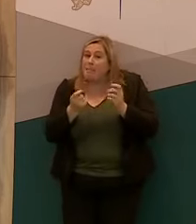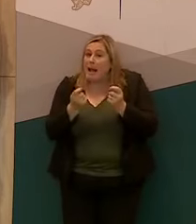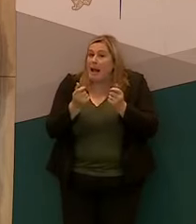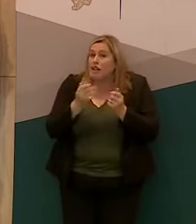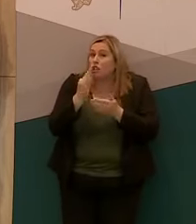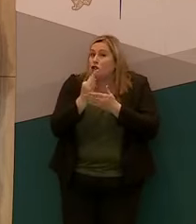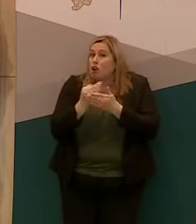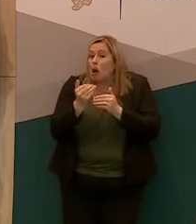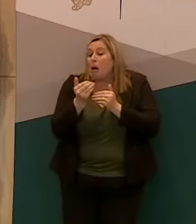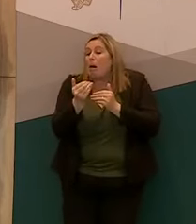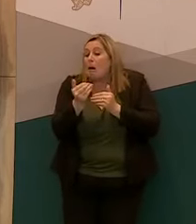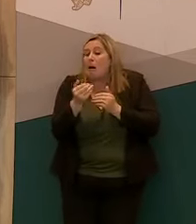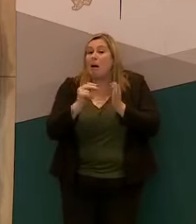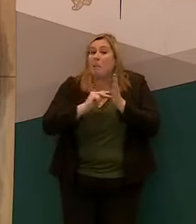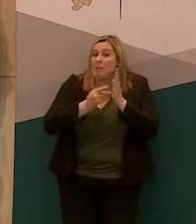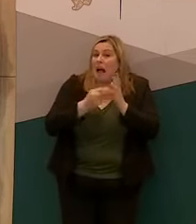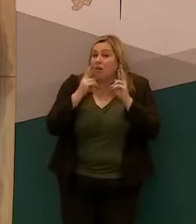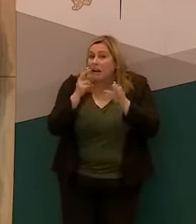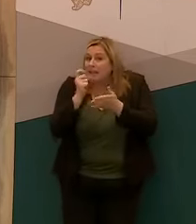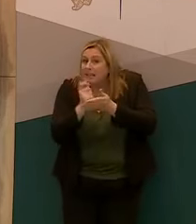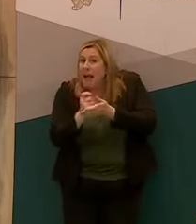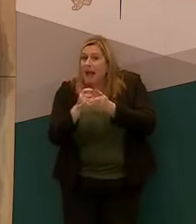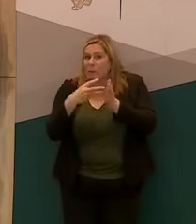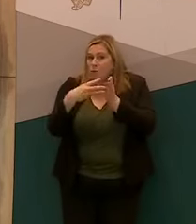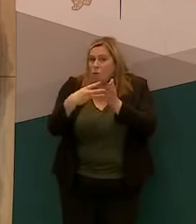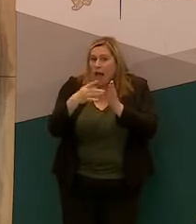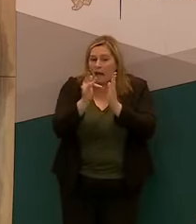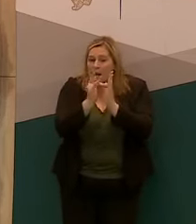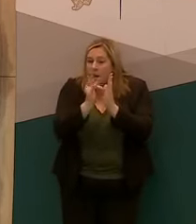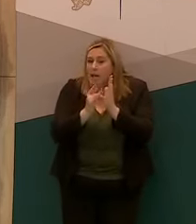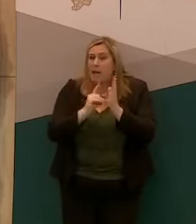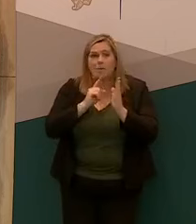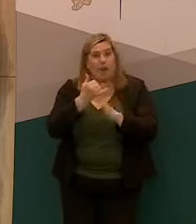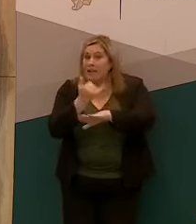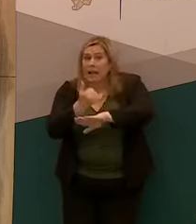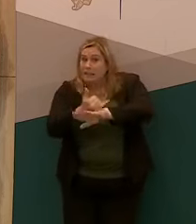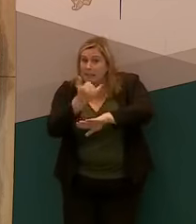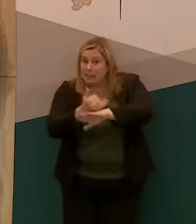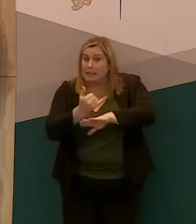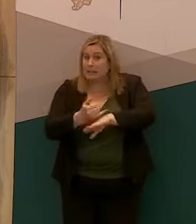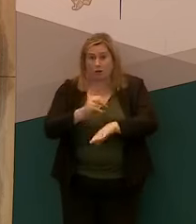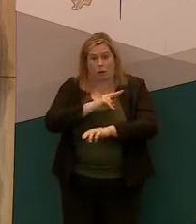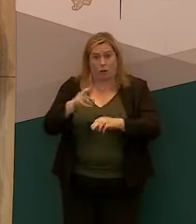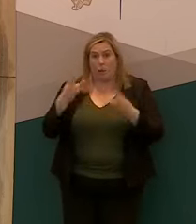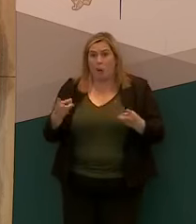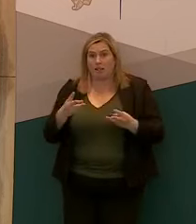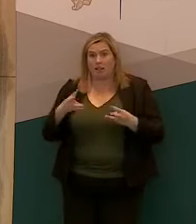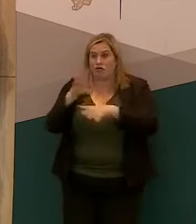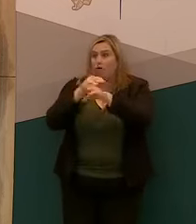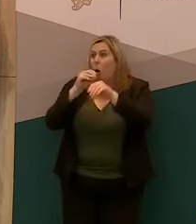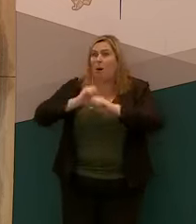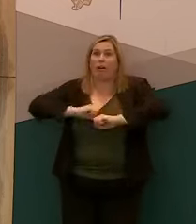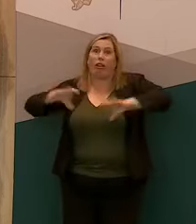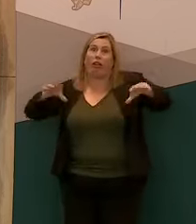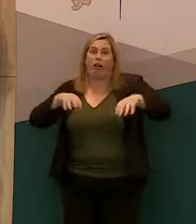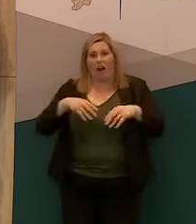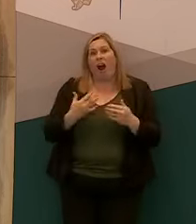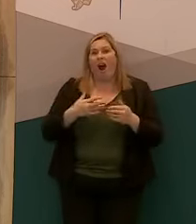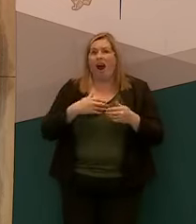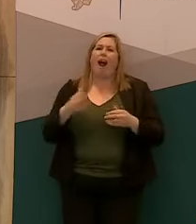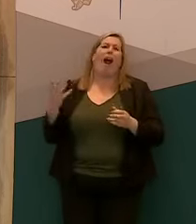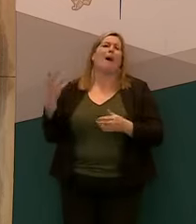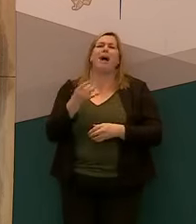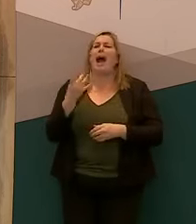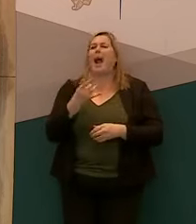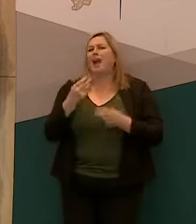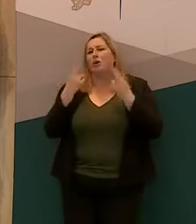and that we have to gauge the impact of those on the number of admissions. So we are not backing down on those surge plans, be